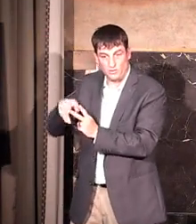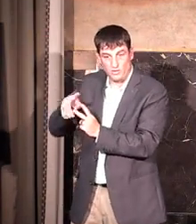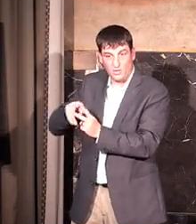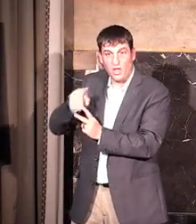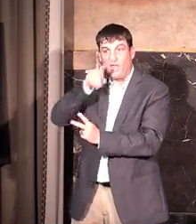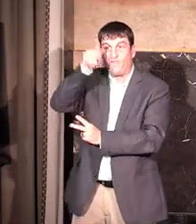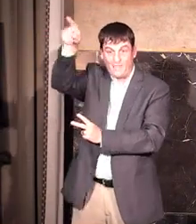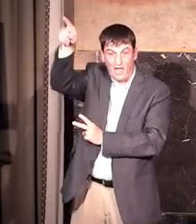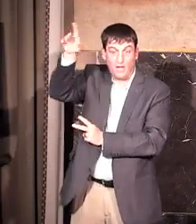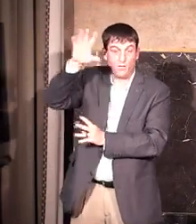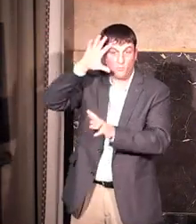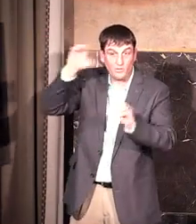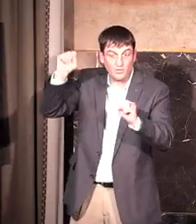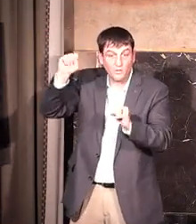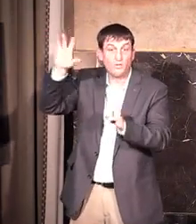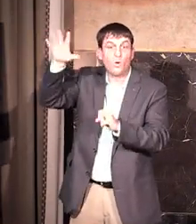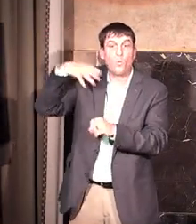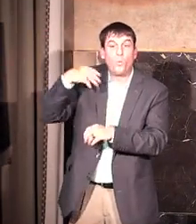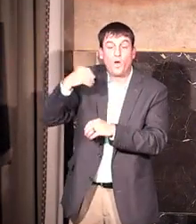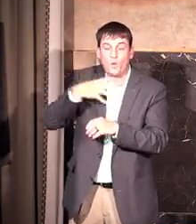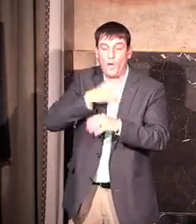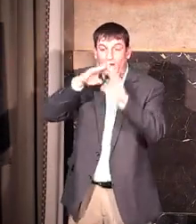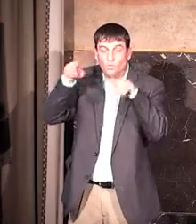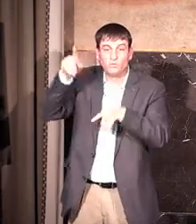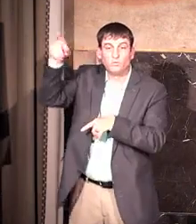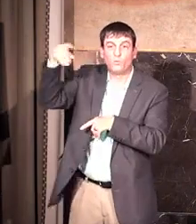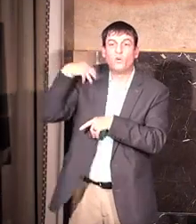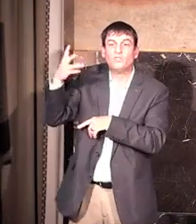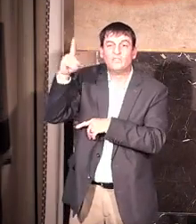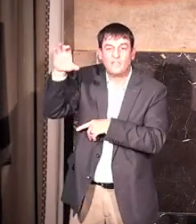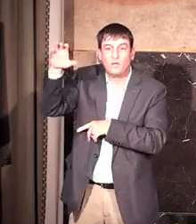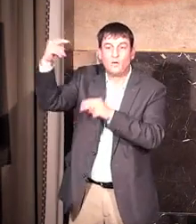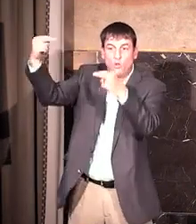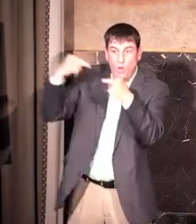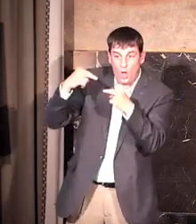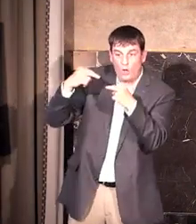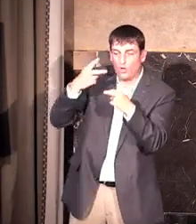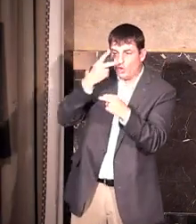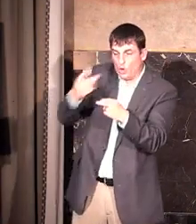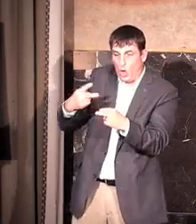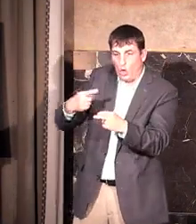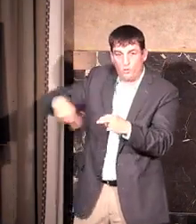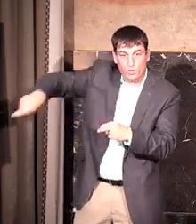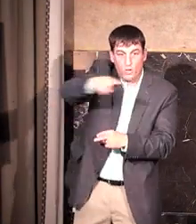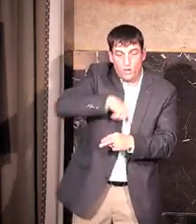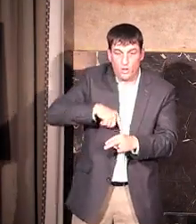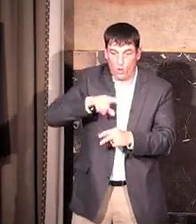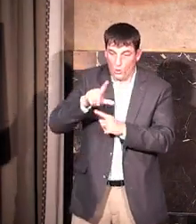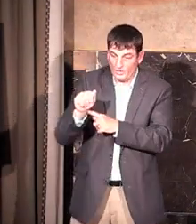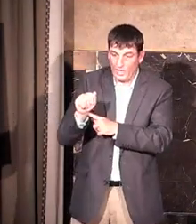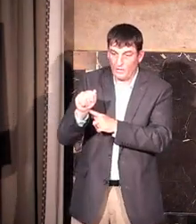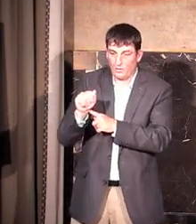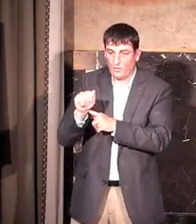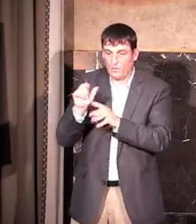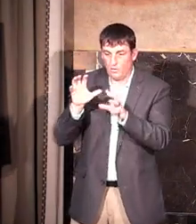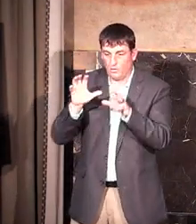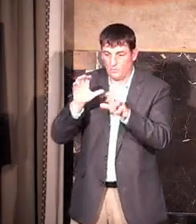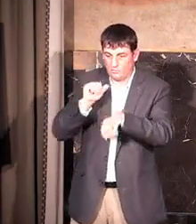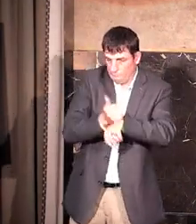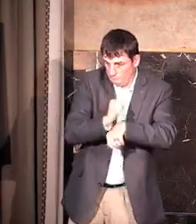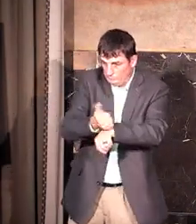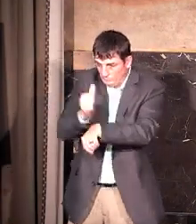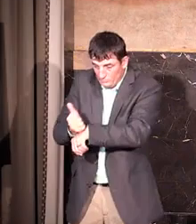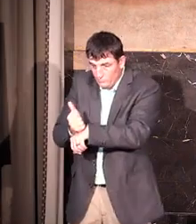state, worried about our state, and then they saw how we were able to come together, put in some mitigation